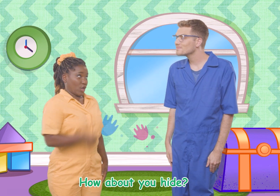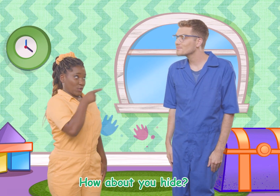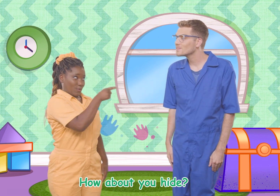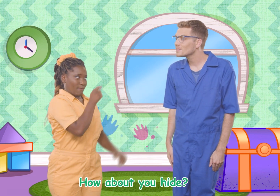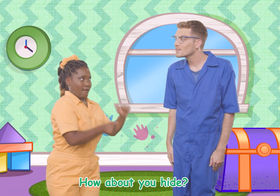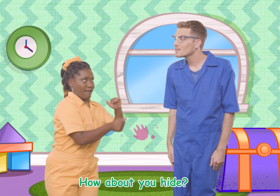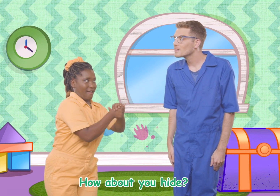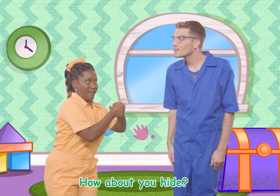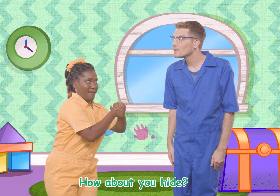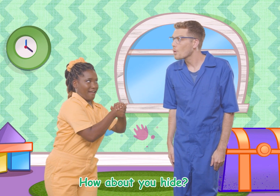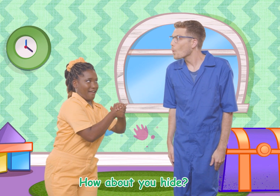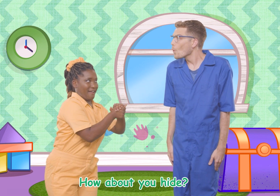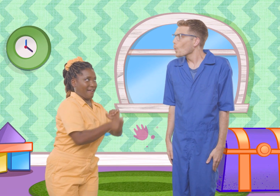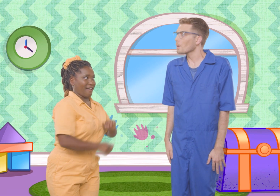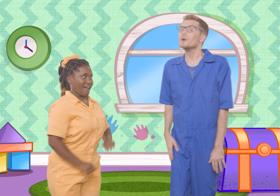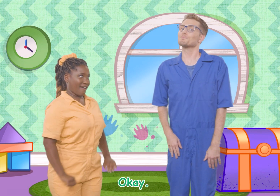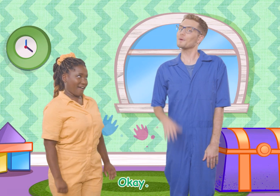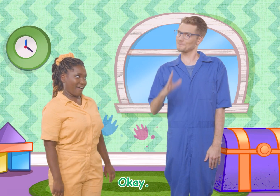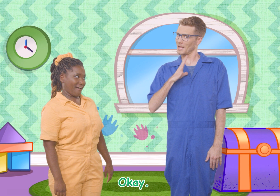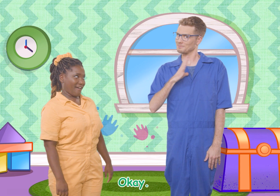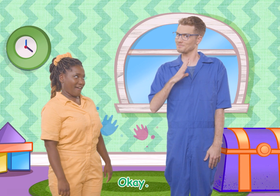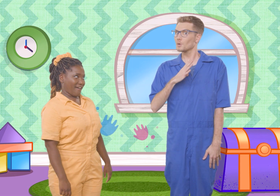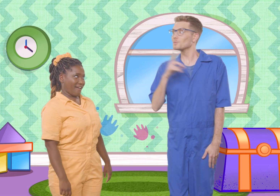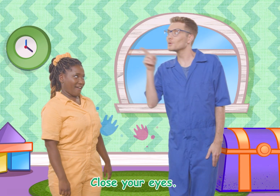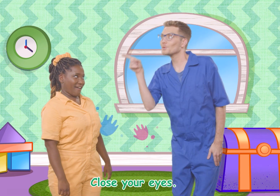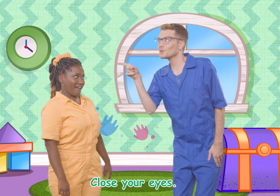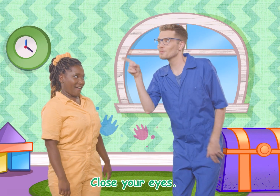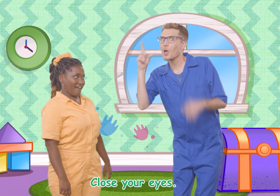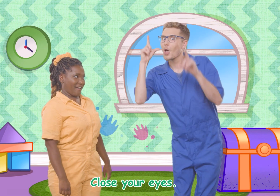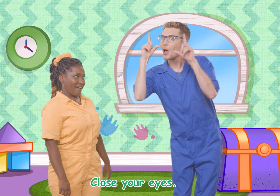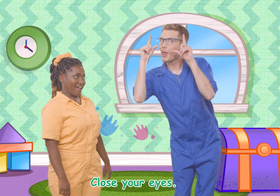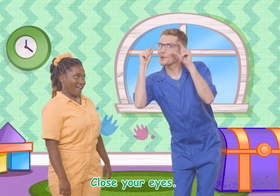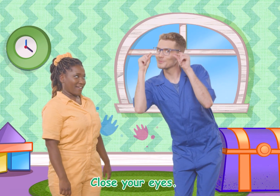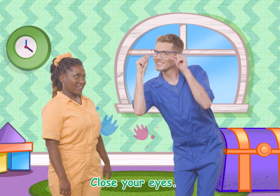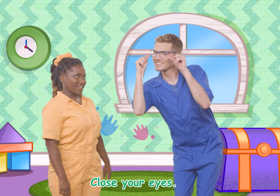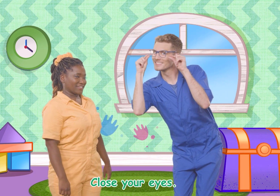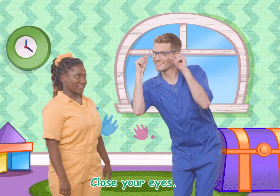How about you hide? Okay, close your eyes.